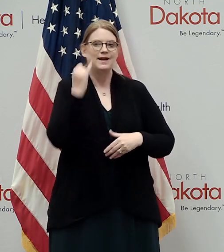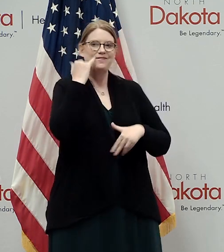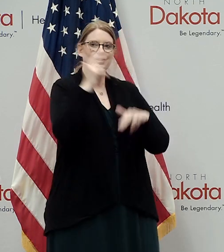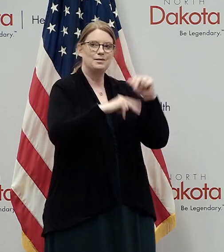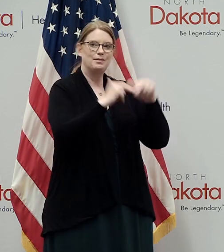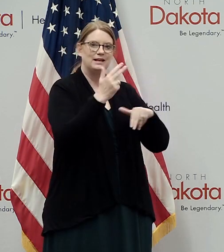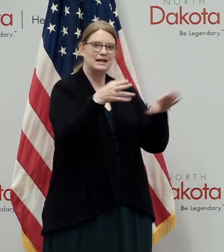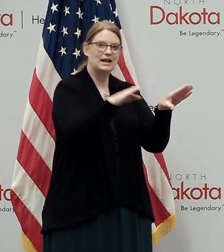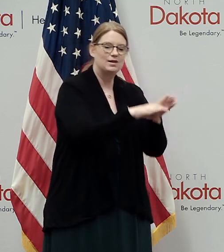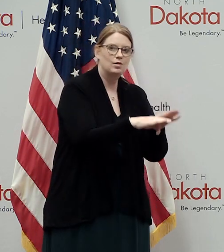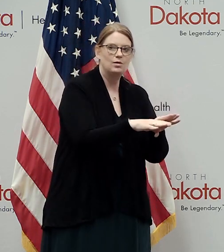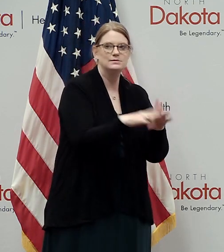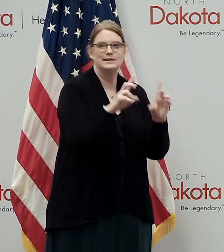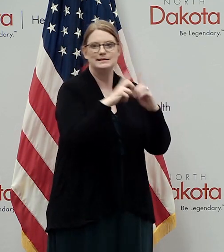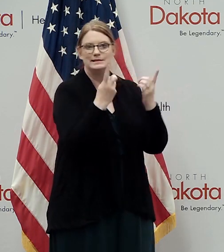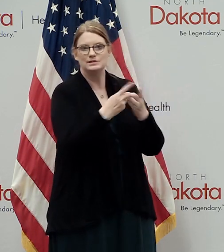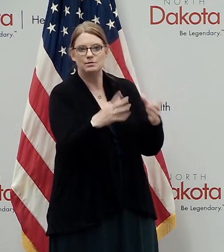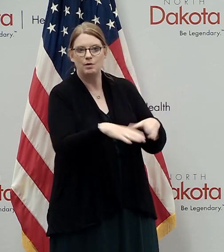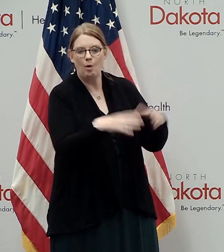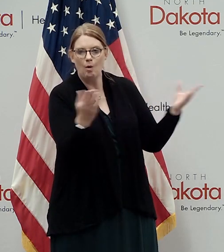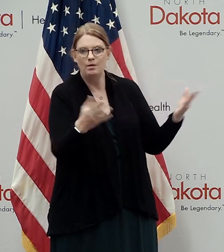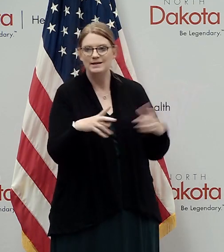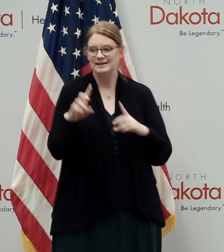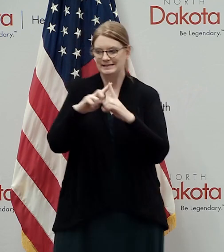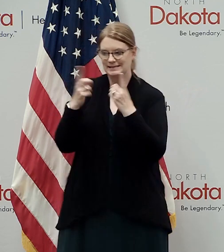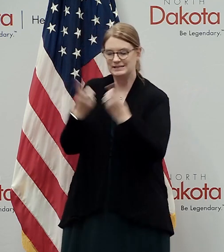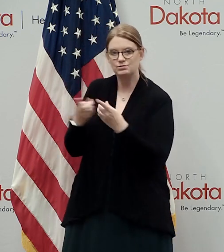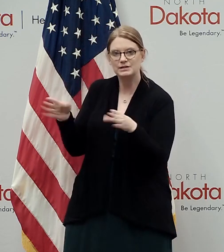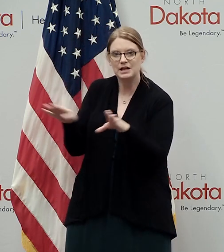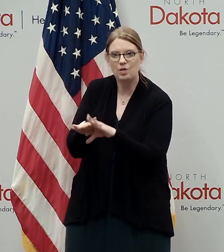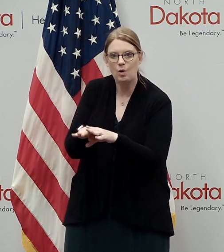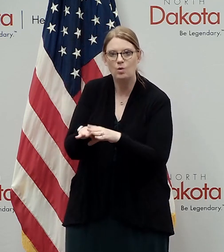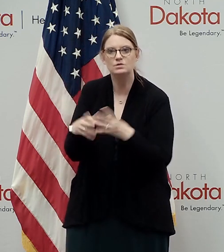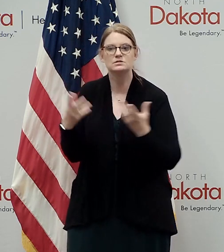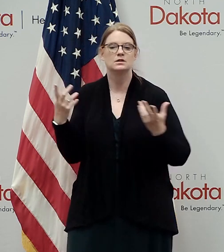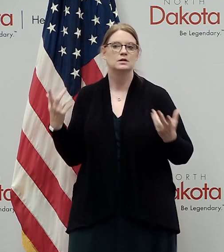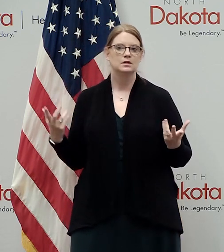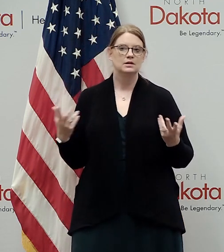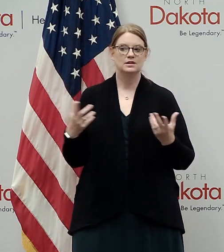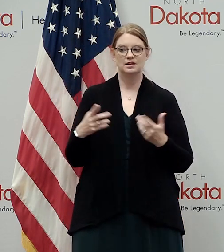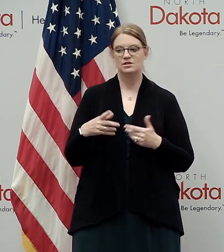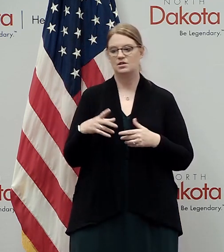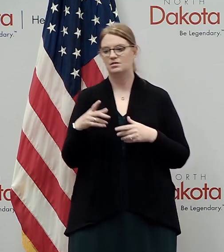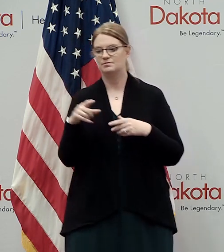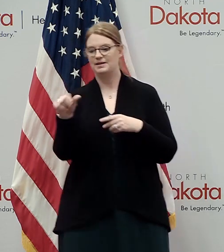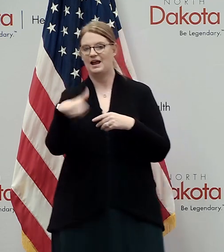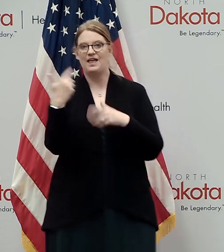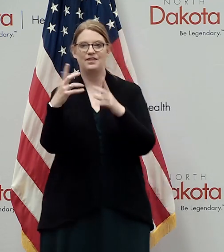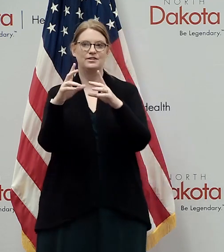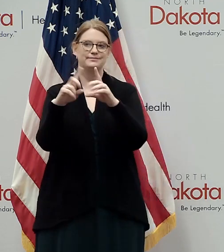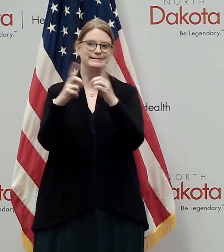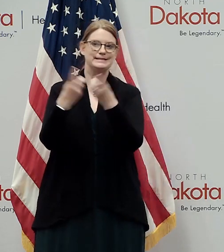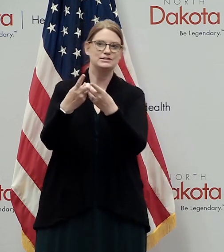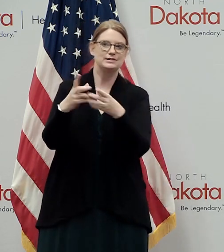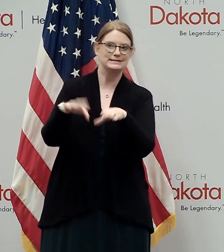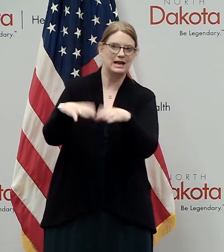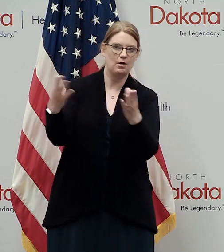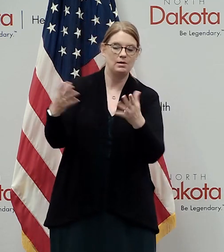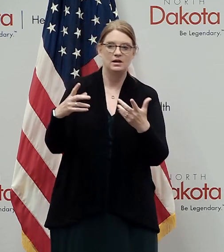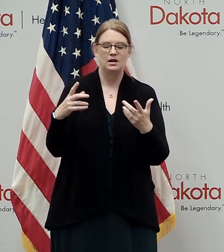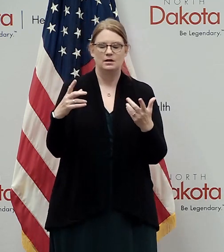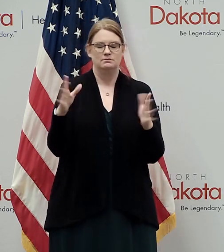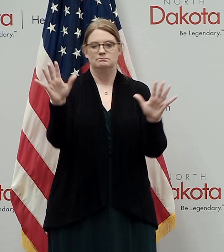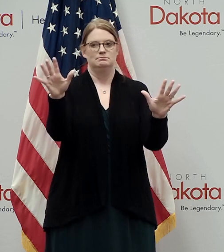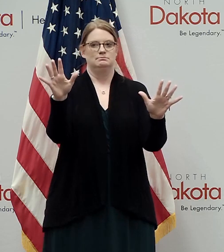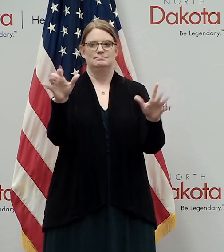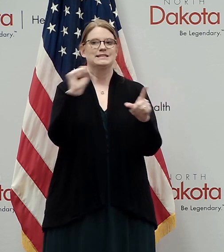closed but the district remains open, if there's a district that gets closed but other districts in the same health unit stay open, all of these scenarios can occur,